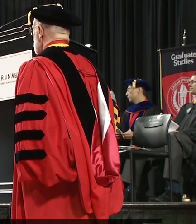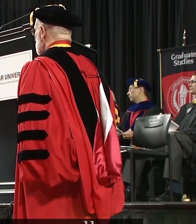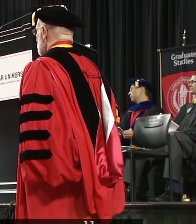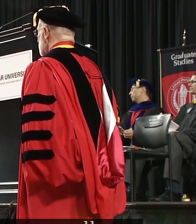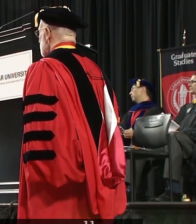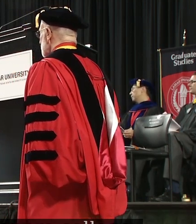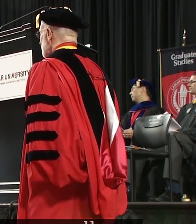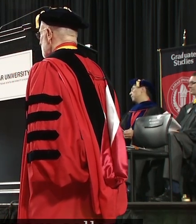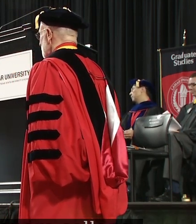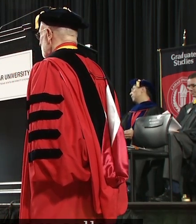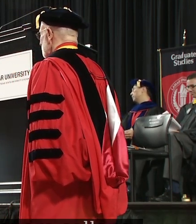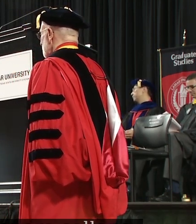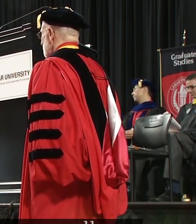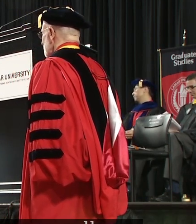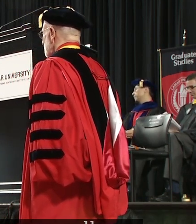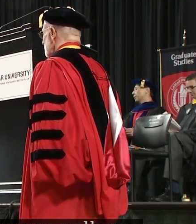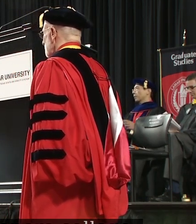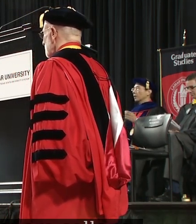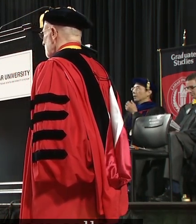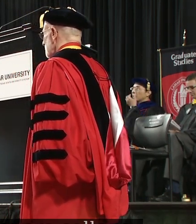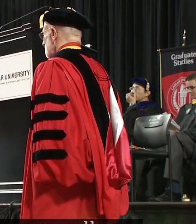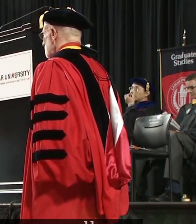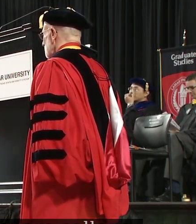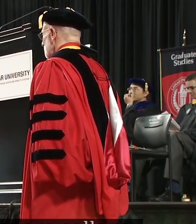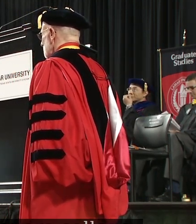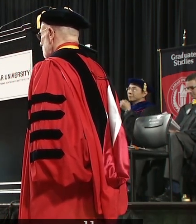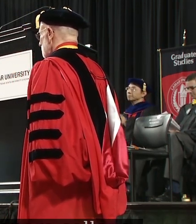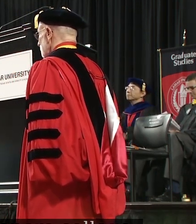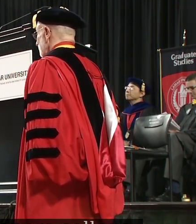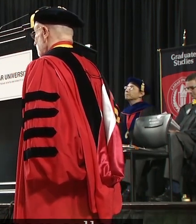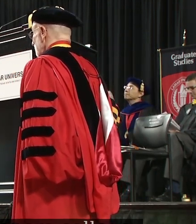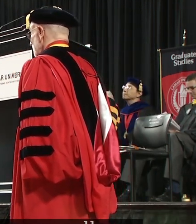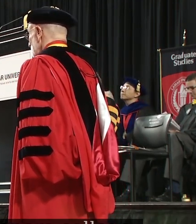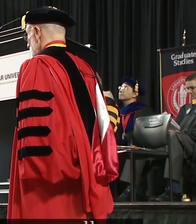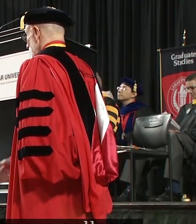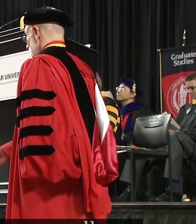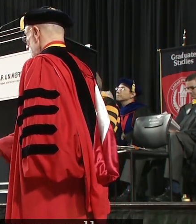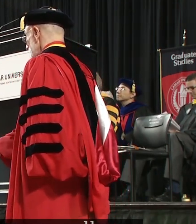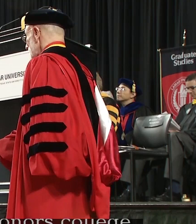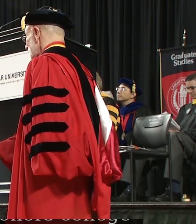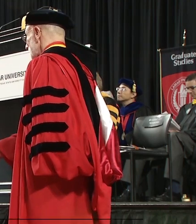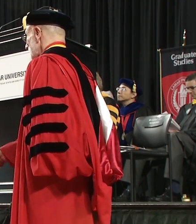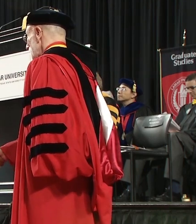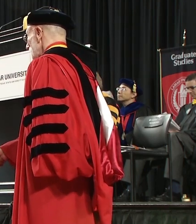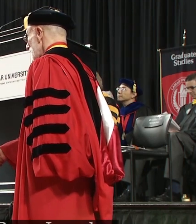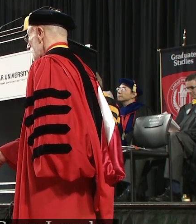Graduating summa cum laude, Brooke Allison White.